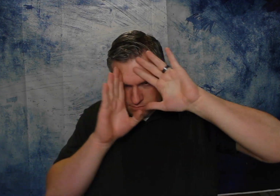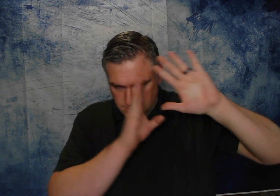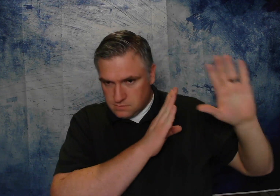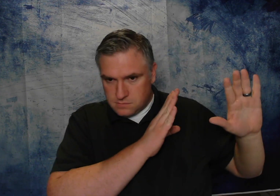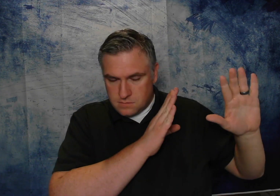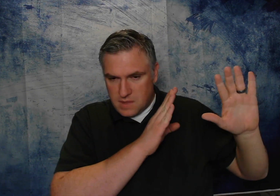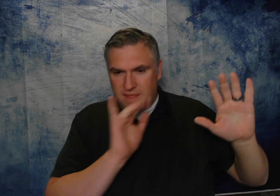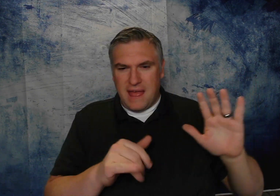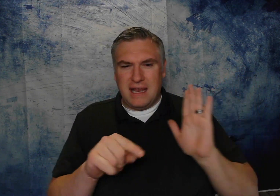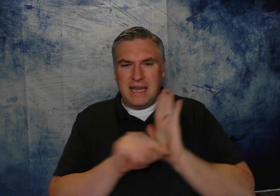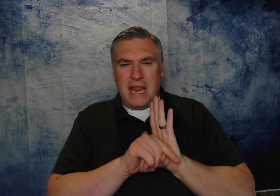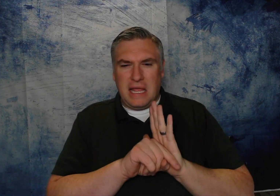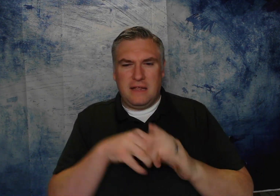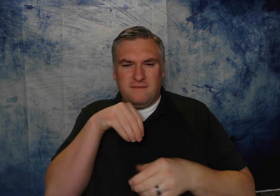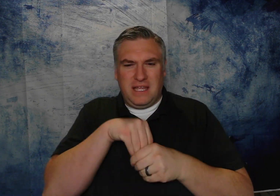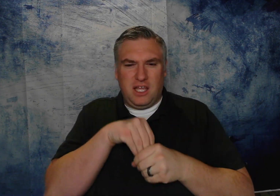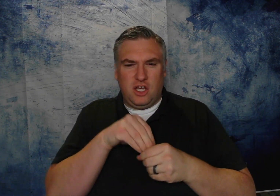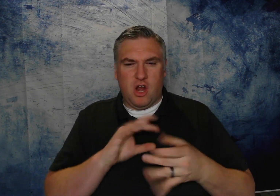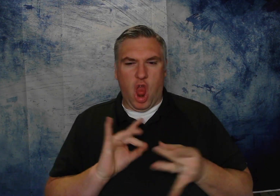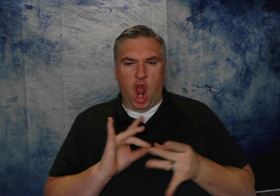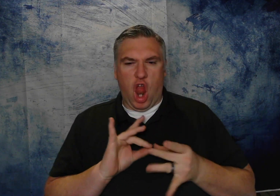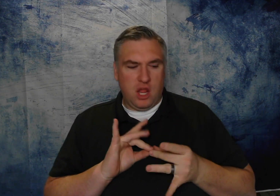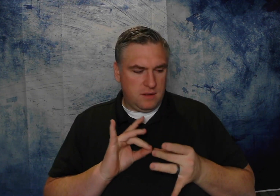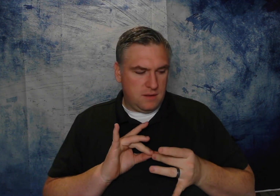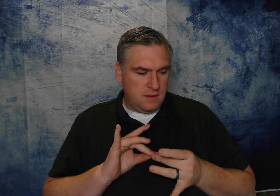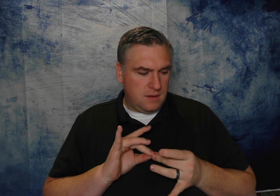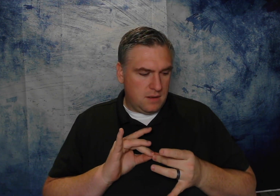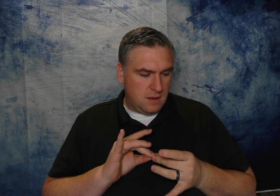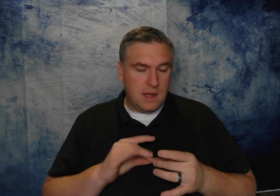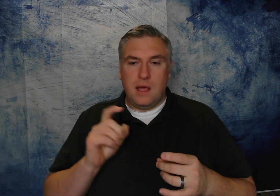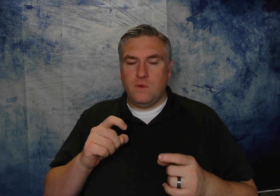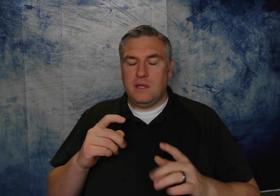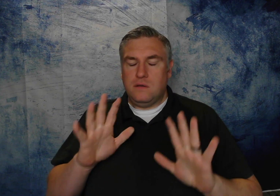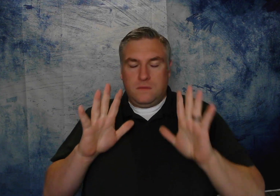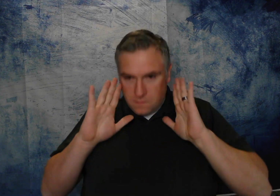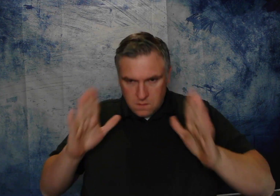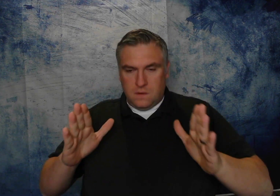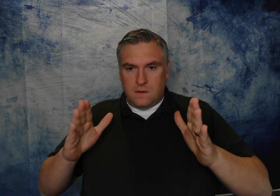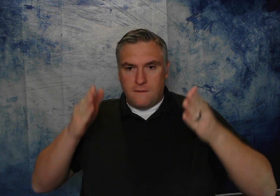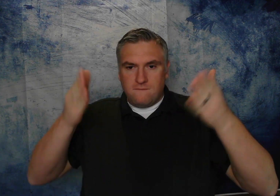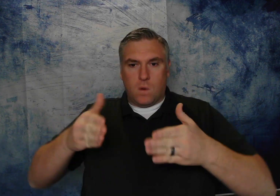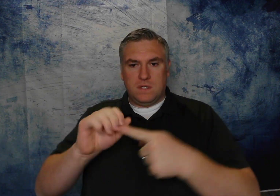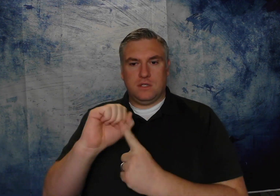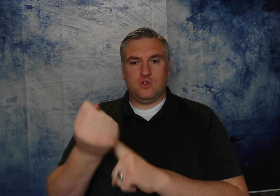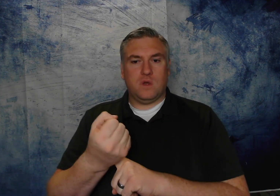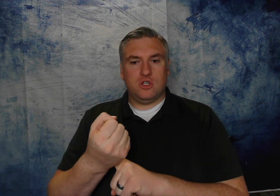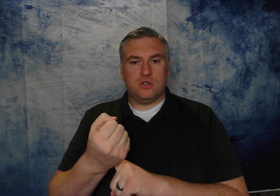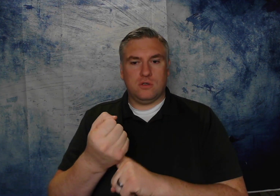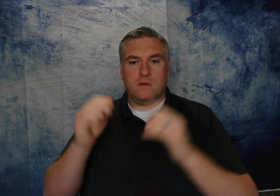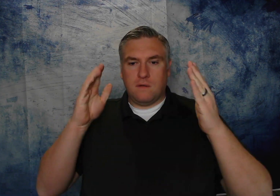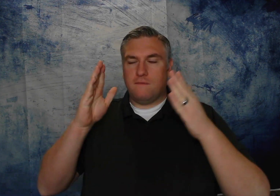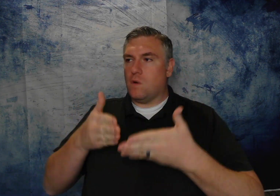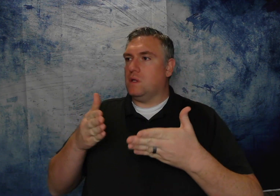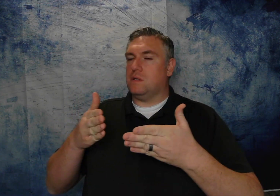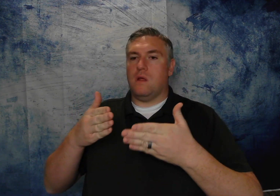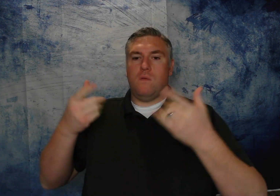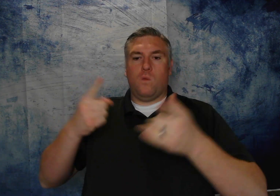to get out of our own heads. And that negative inner talk we need to get rid of. We just need to focus on the situation at